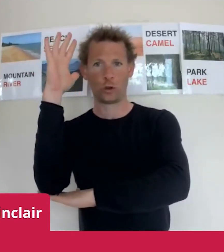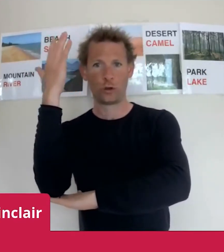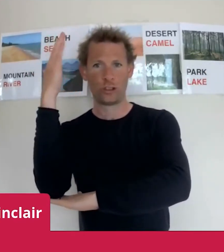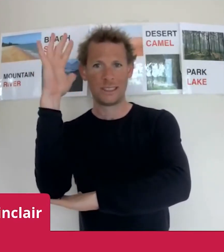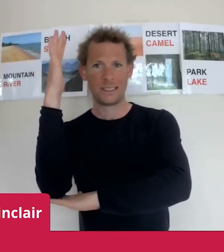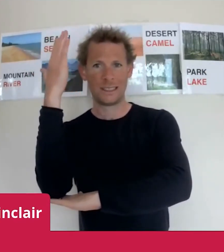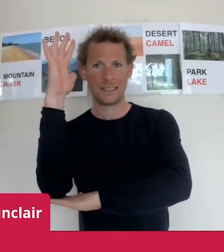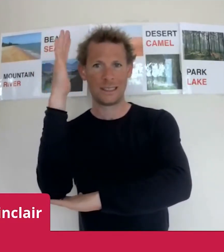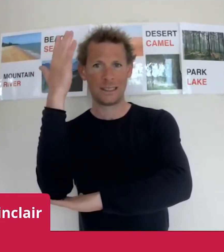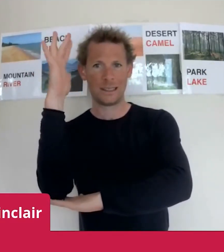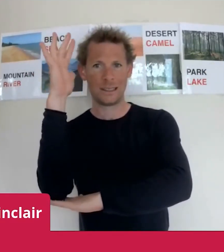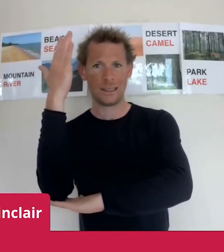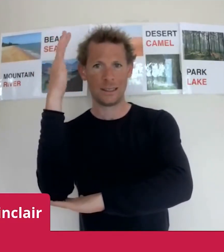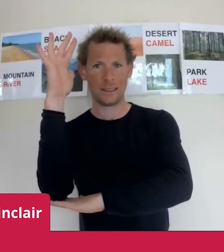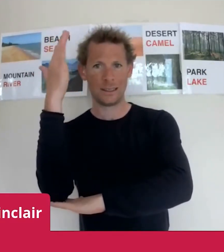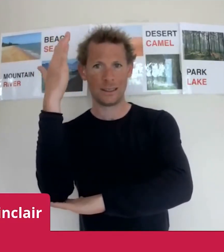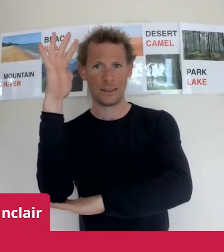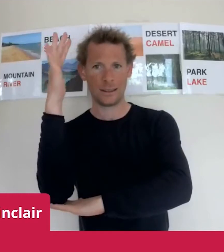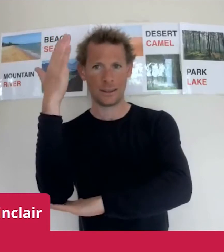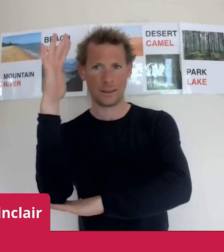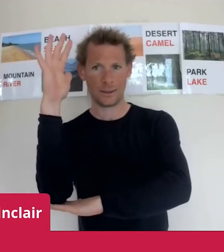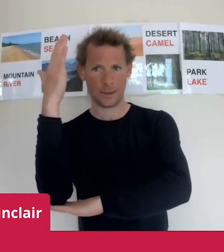So this is our sign for tree.